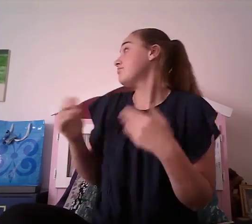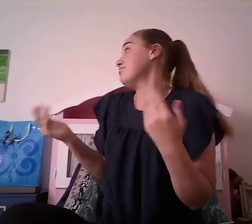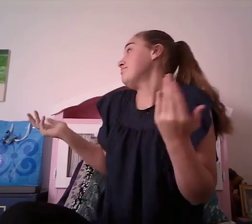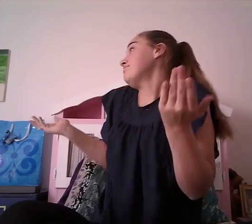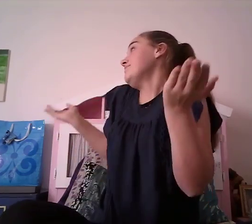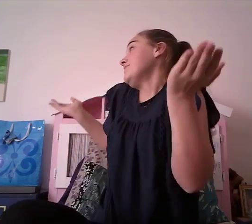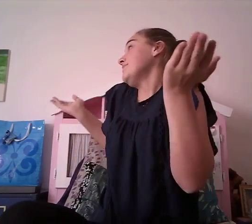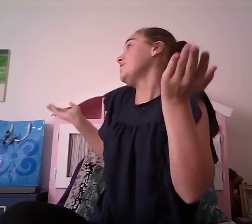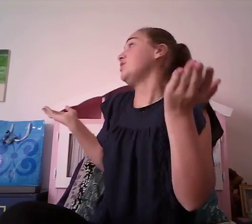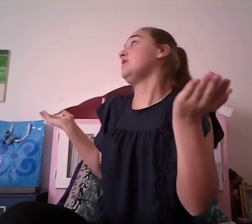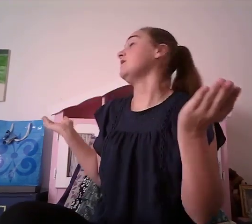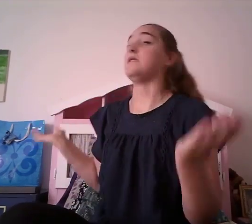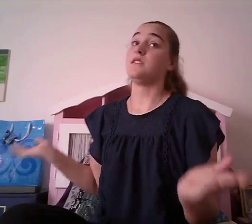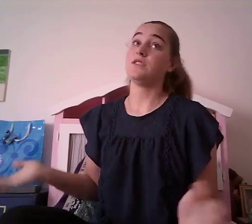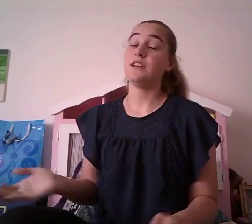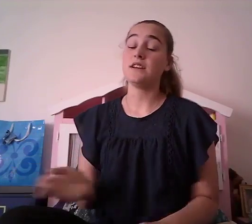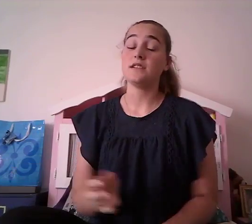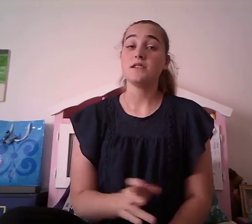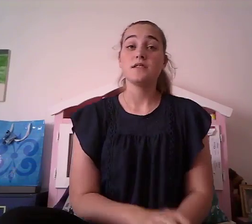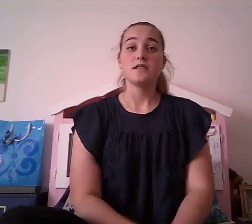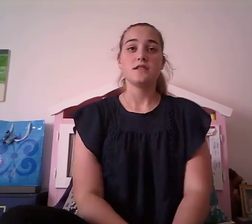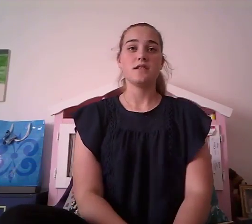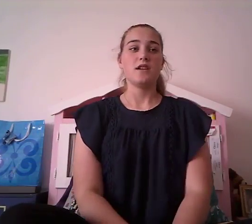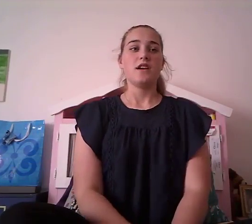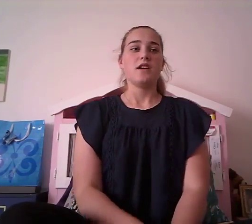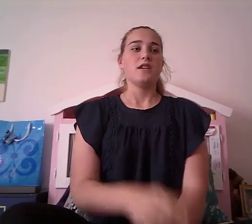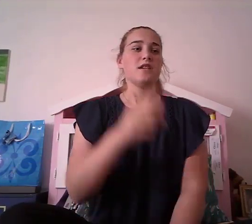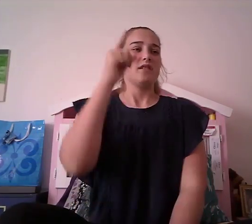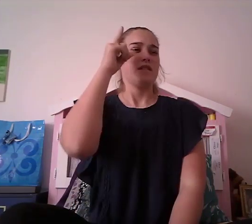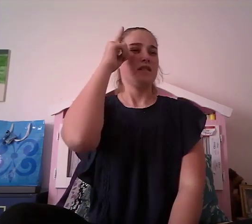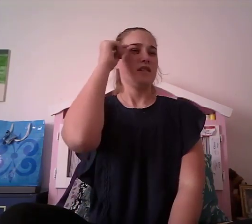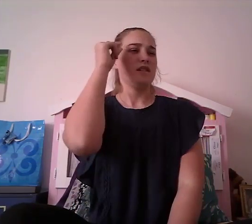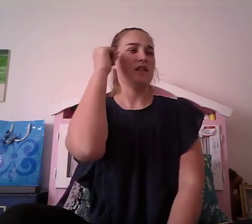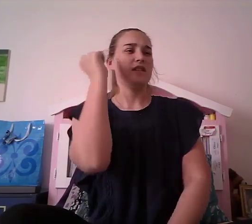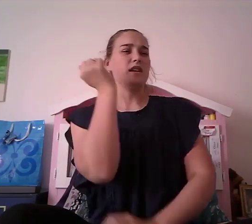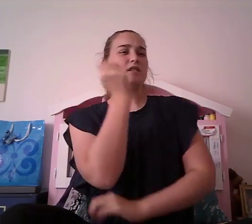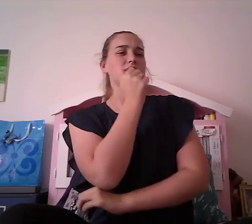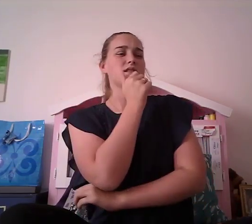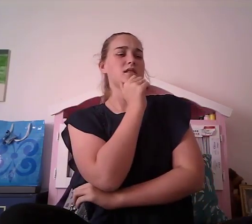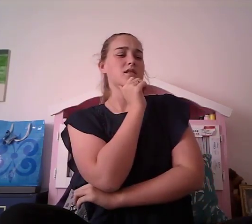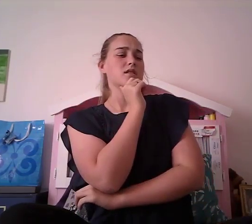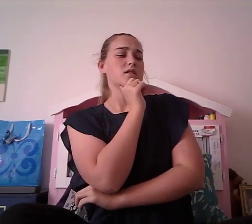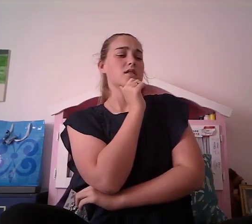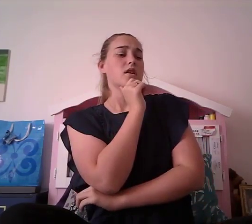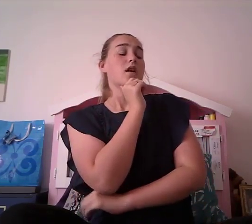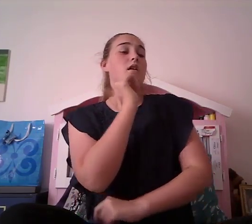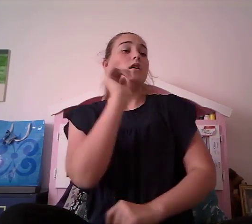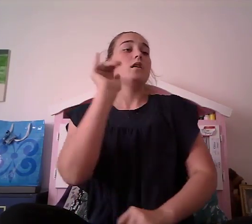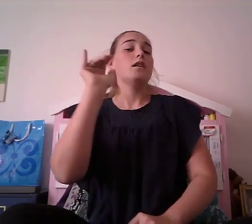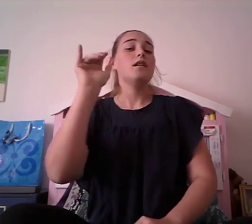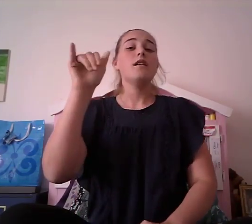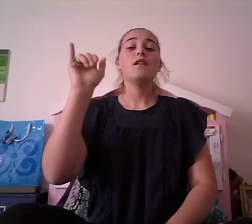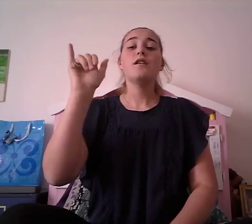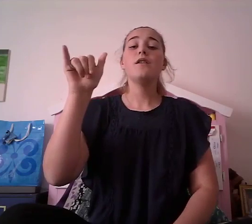she doesn't understand. Gallaudet thinks. Oh,